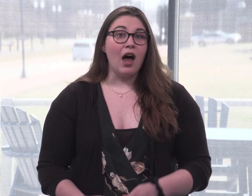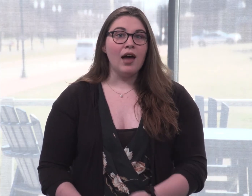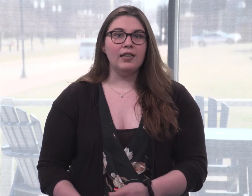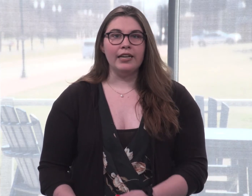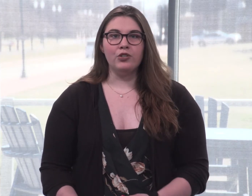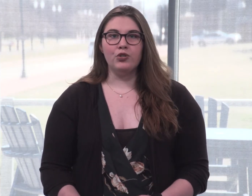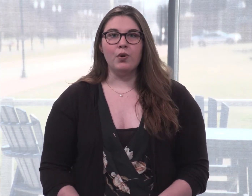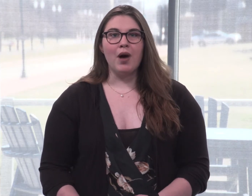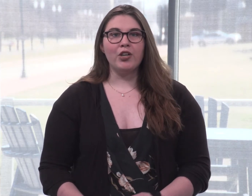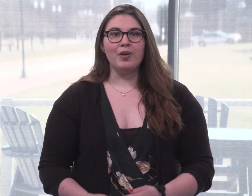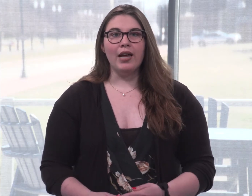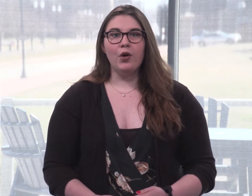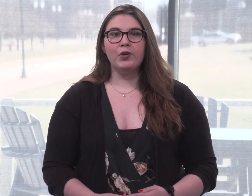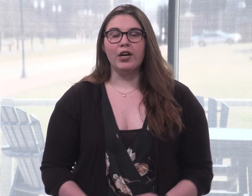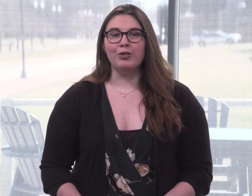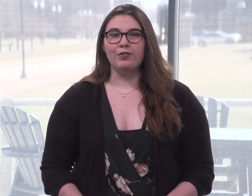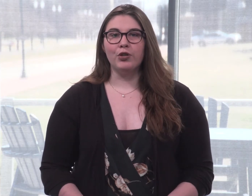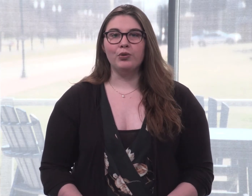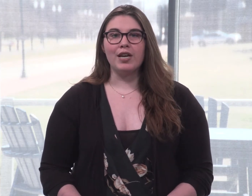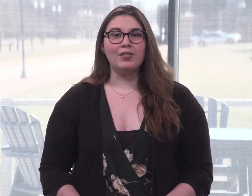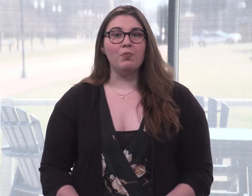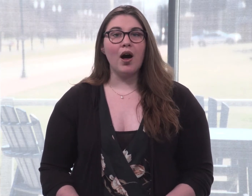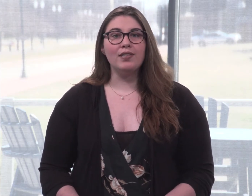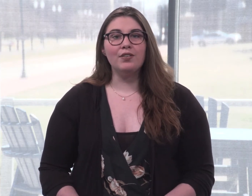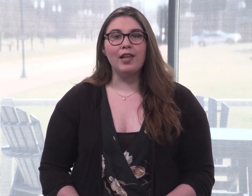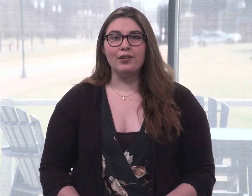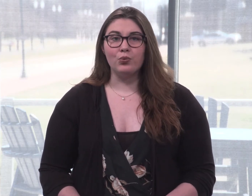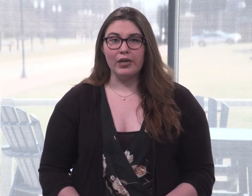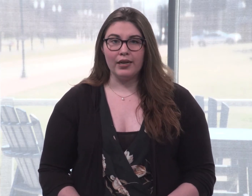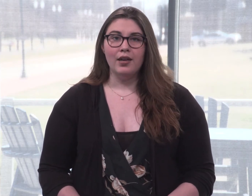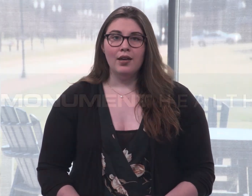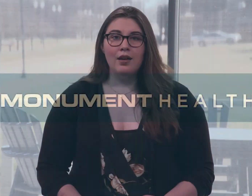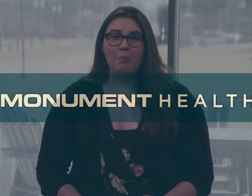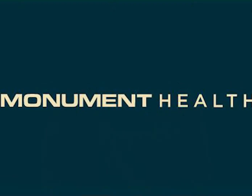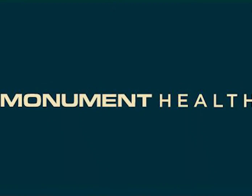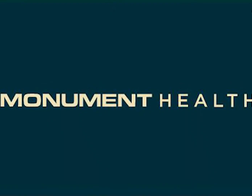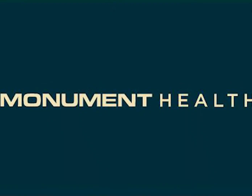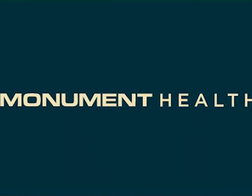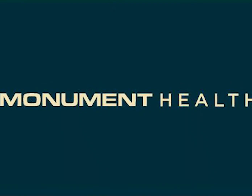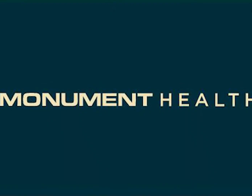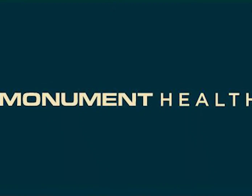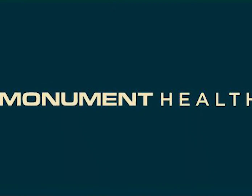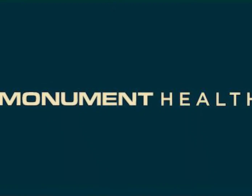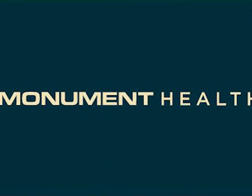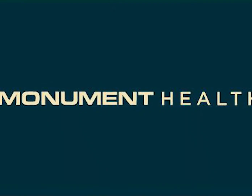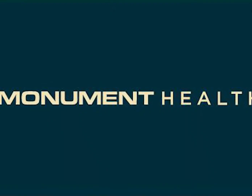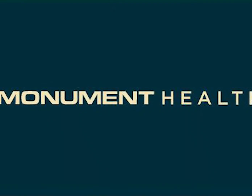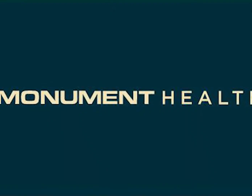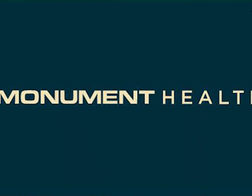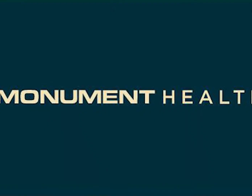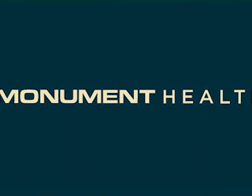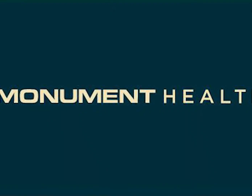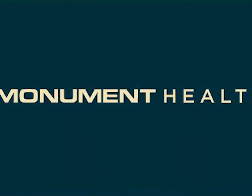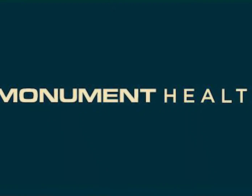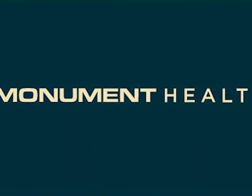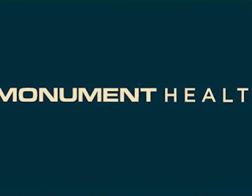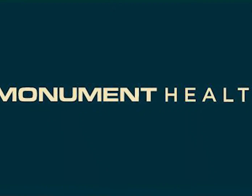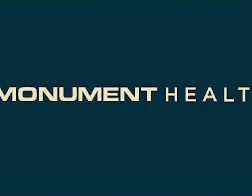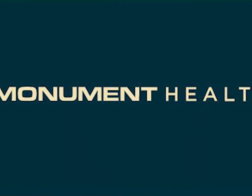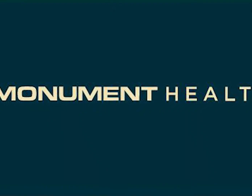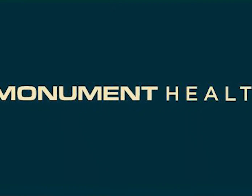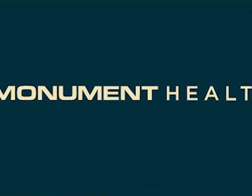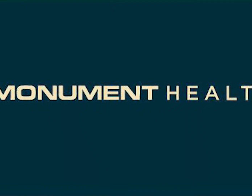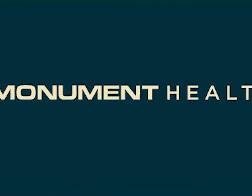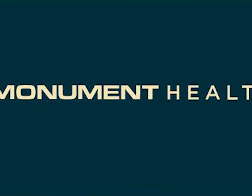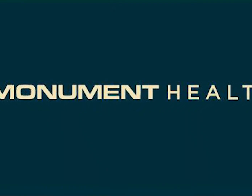is not linked to a Monument Health caregiver who tested positive last week. Monument Health estimates more than 100 employees and